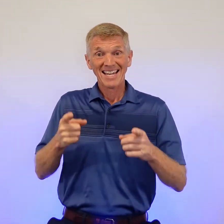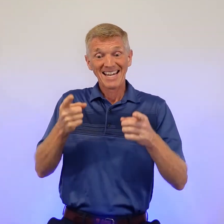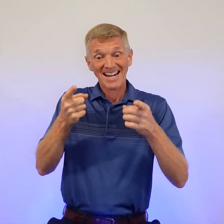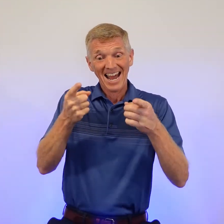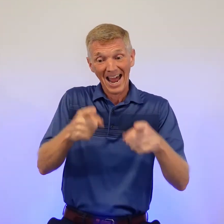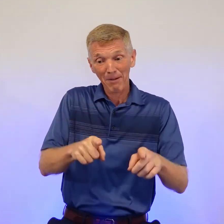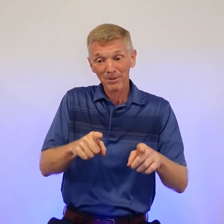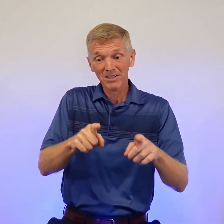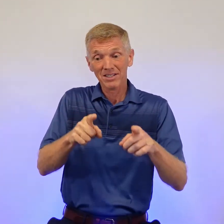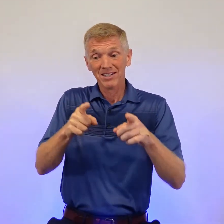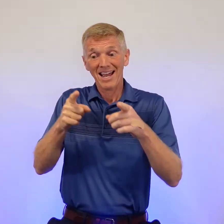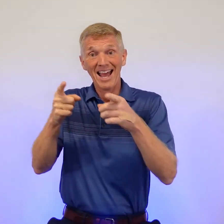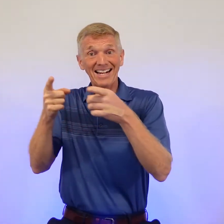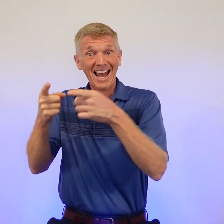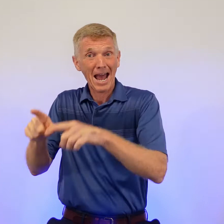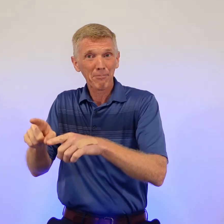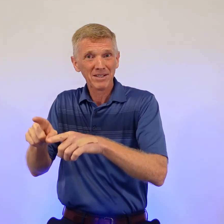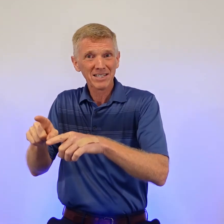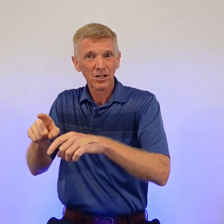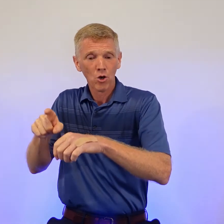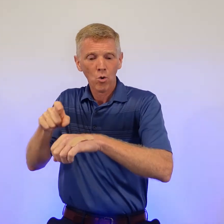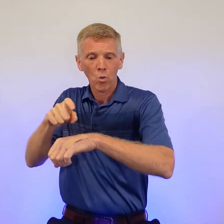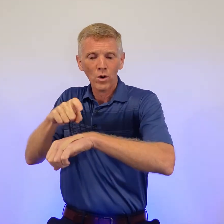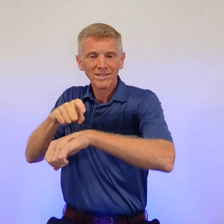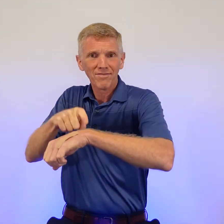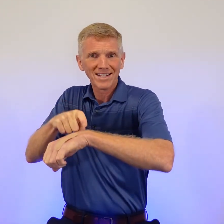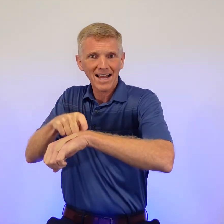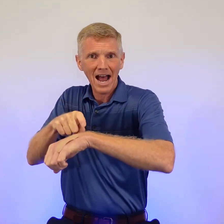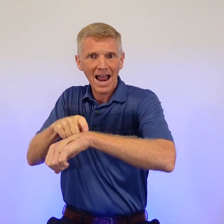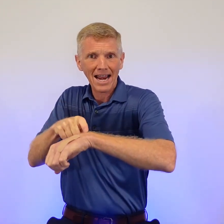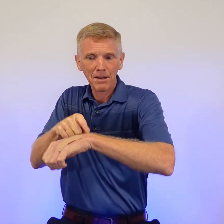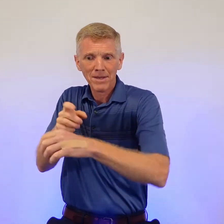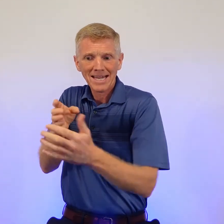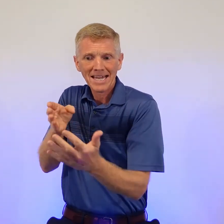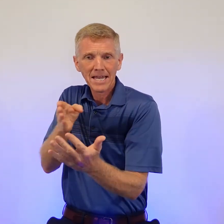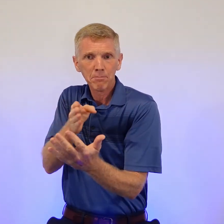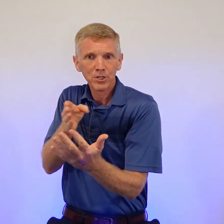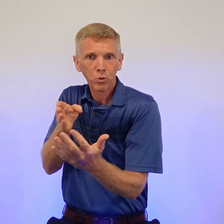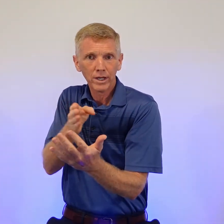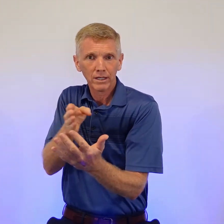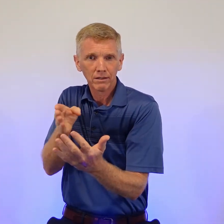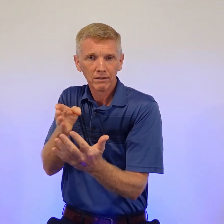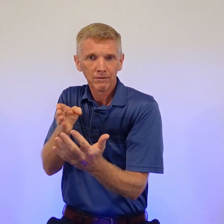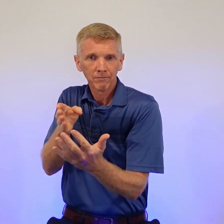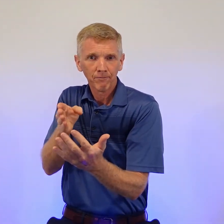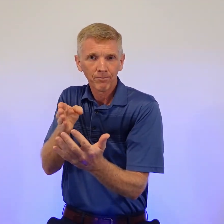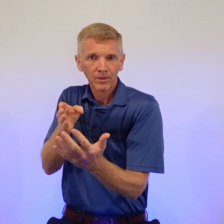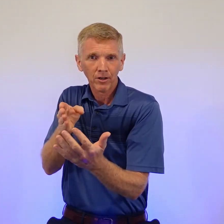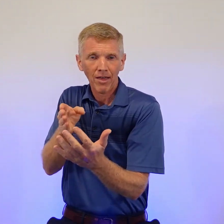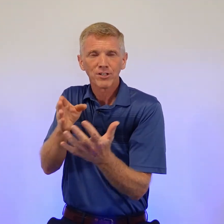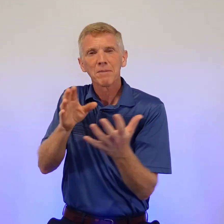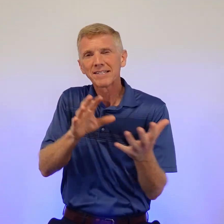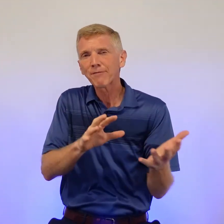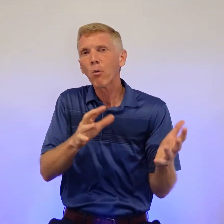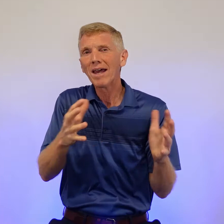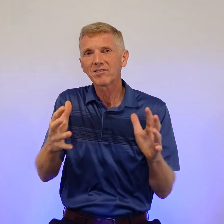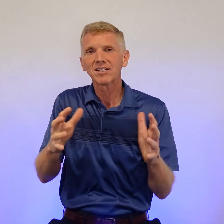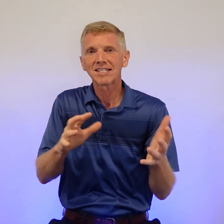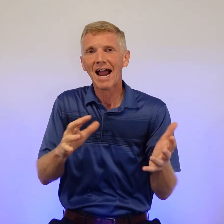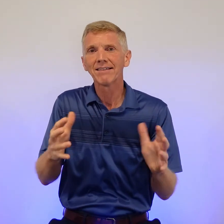it happens and it happens. What's the time in between? Okay, there's going to be different ways to sign